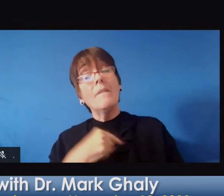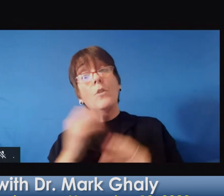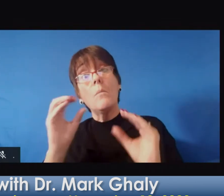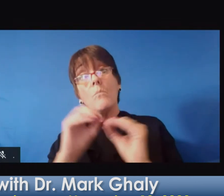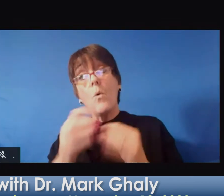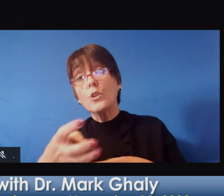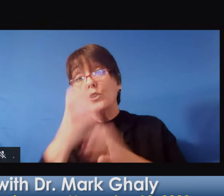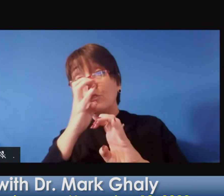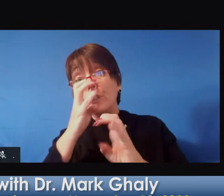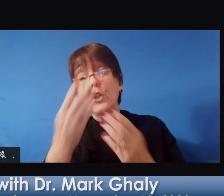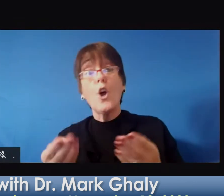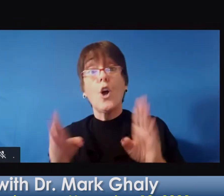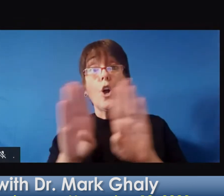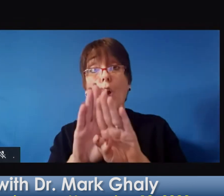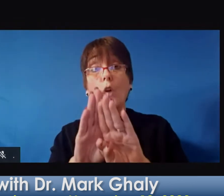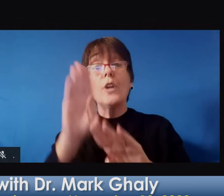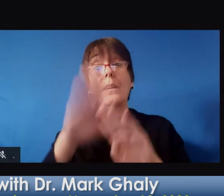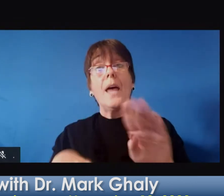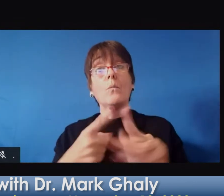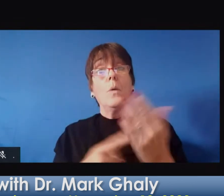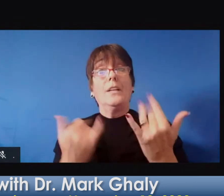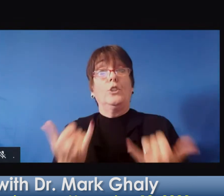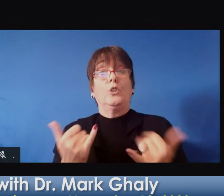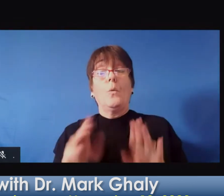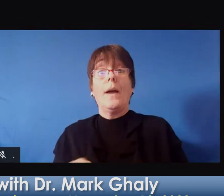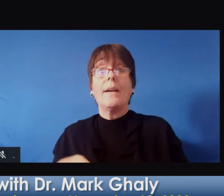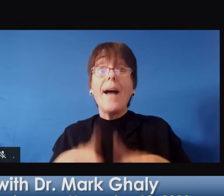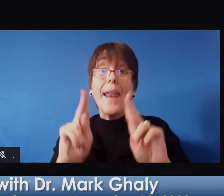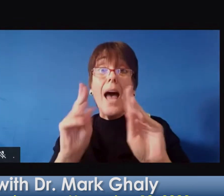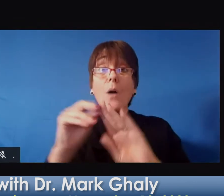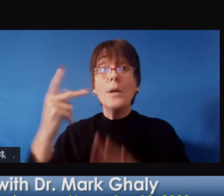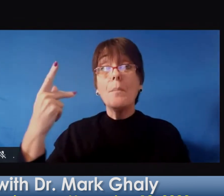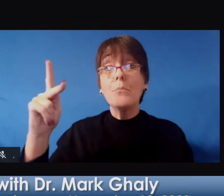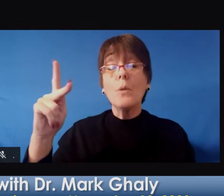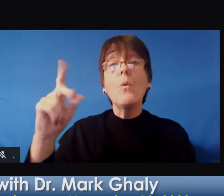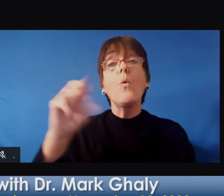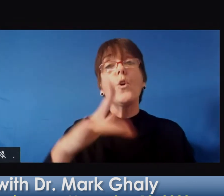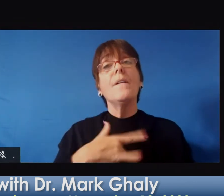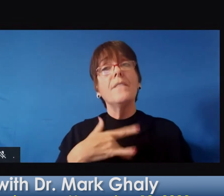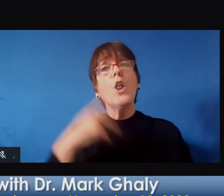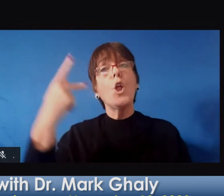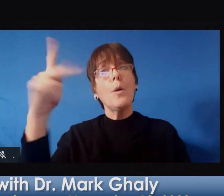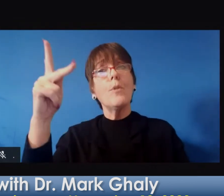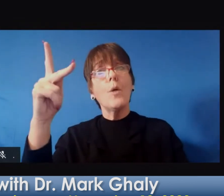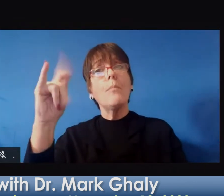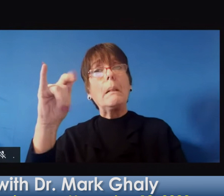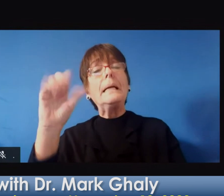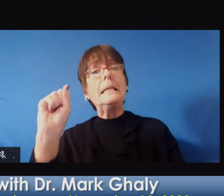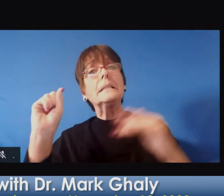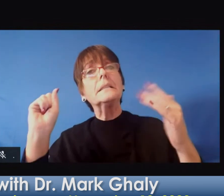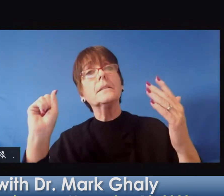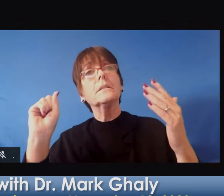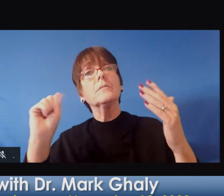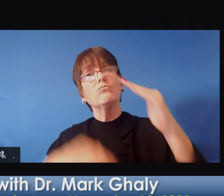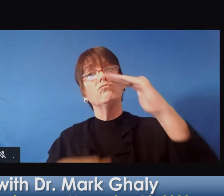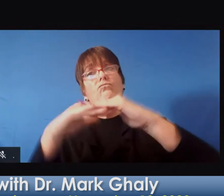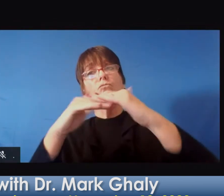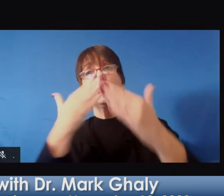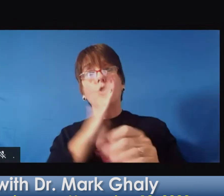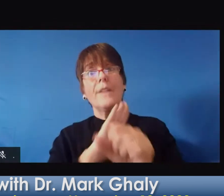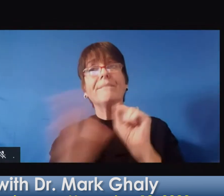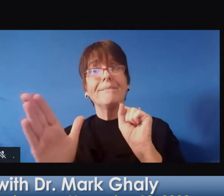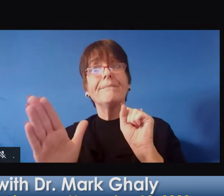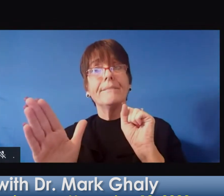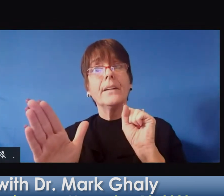stringent closures than what's currently allowed in the purple tier, or do you think the purple tier is really good enough in terms